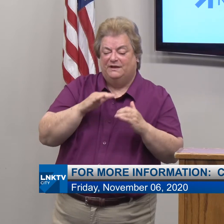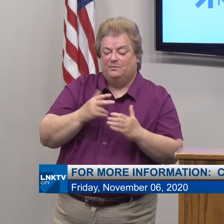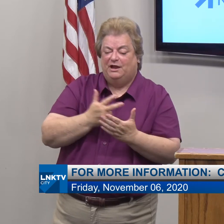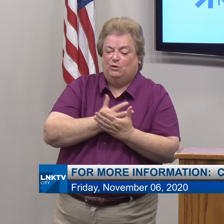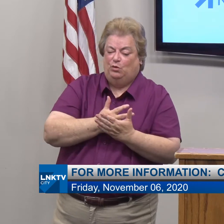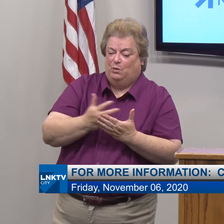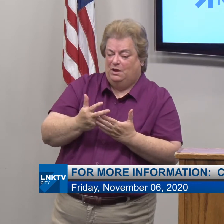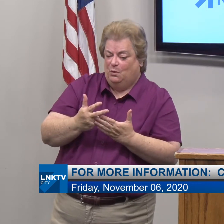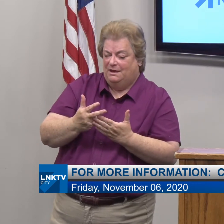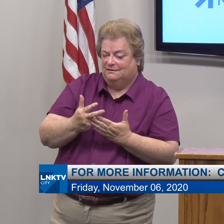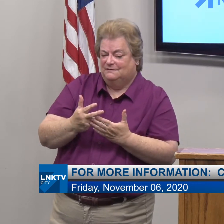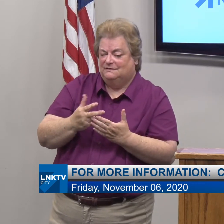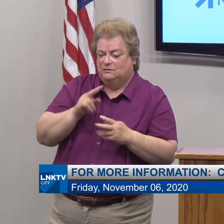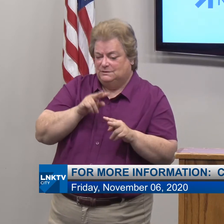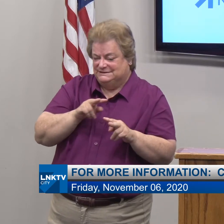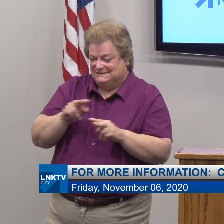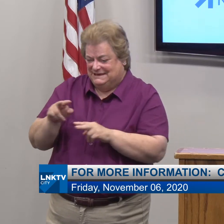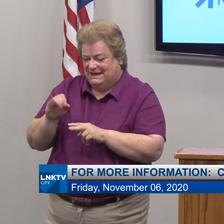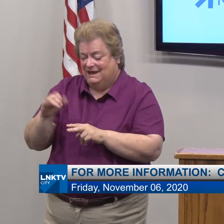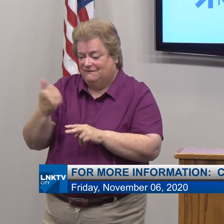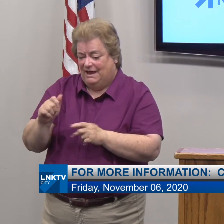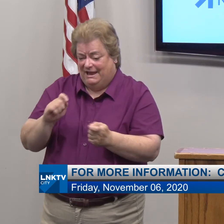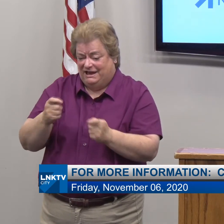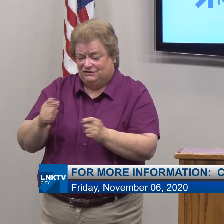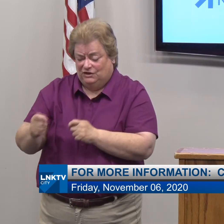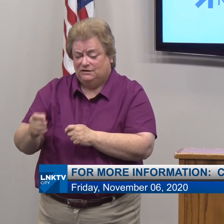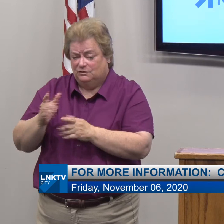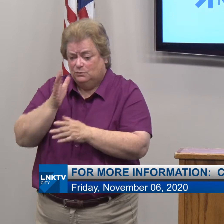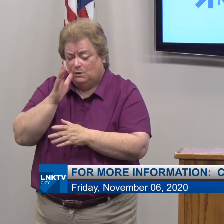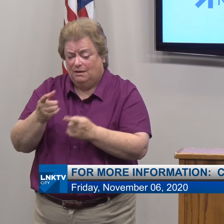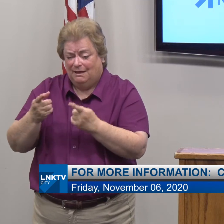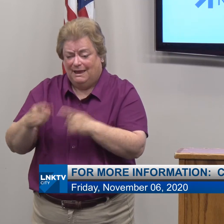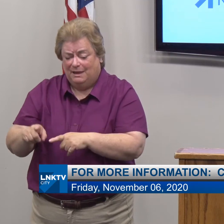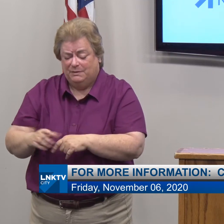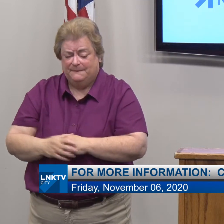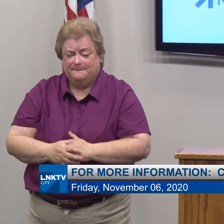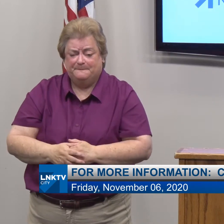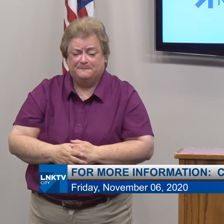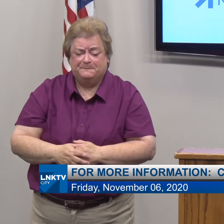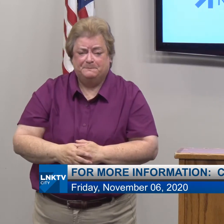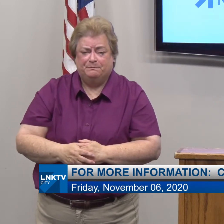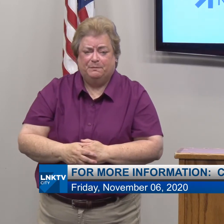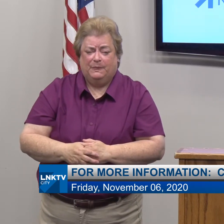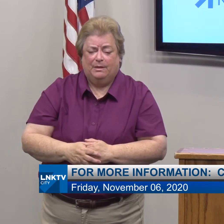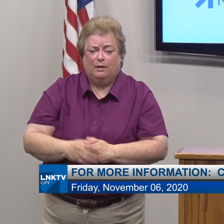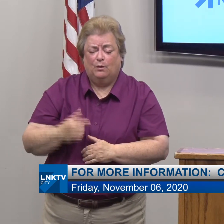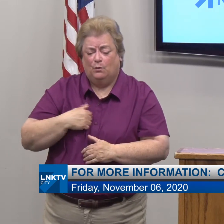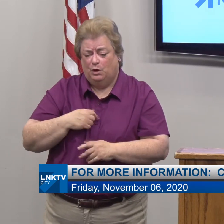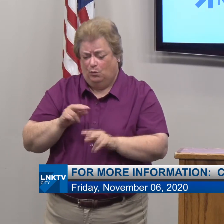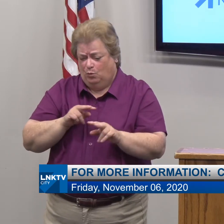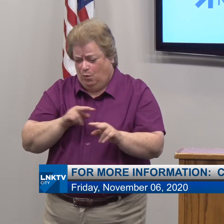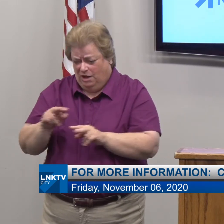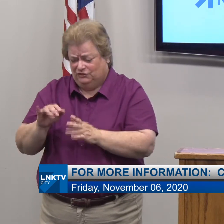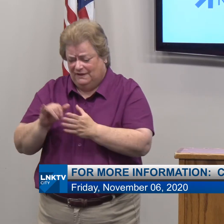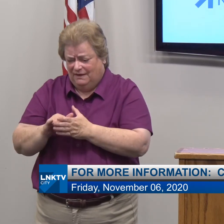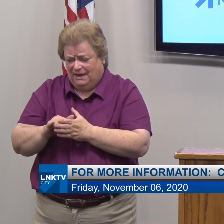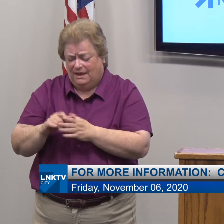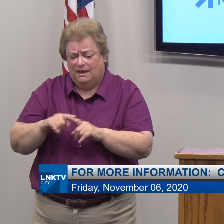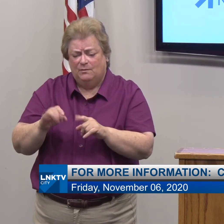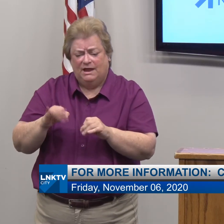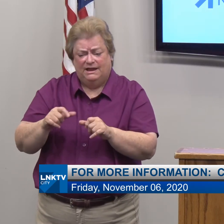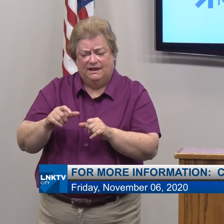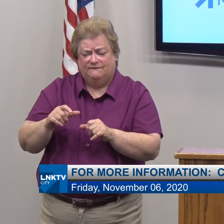before we can change, hence the days we were talking about. So we would be watching that. But if we continue to